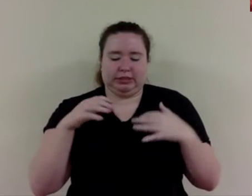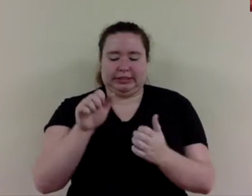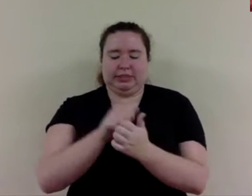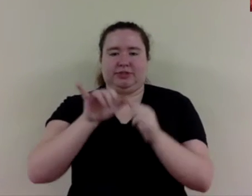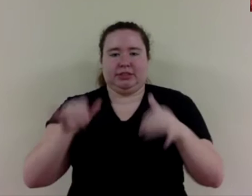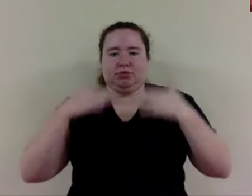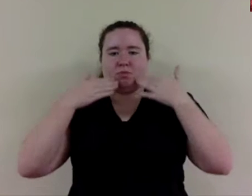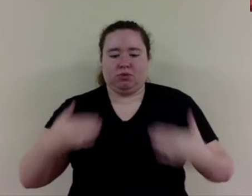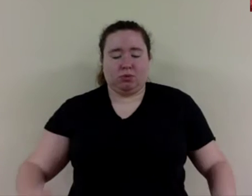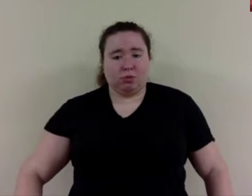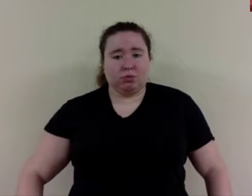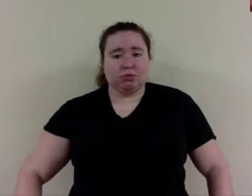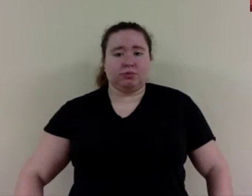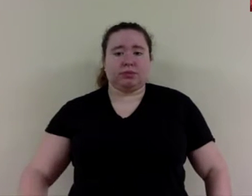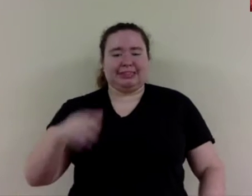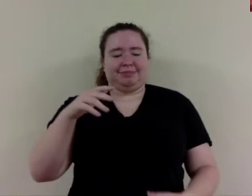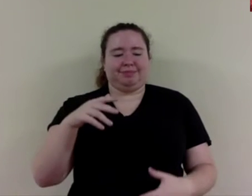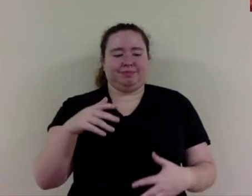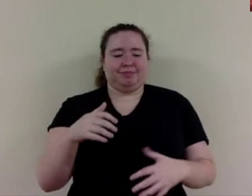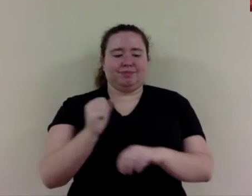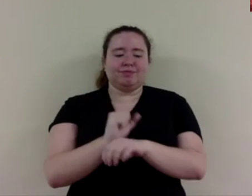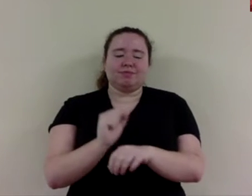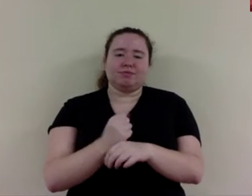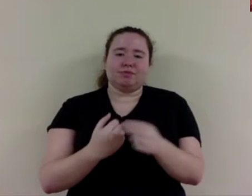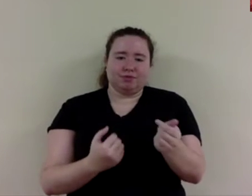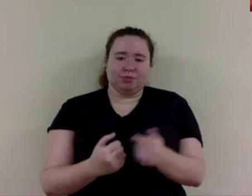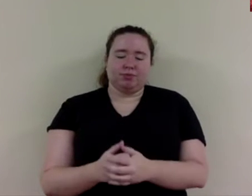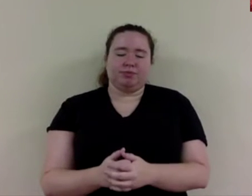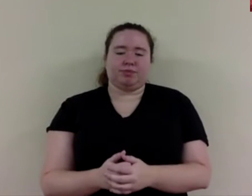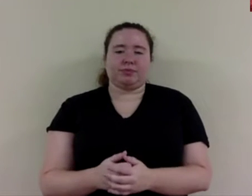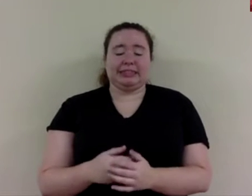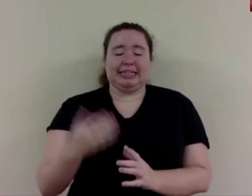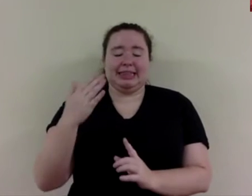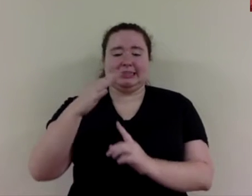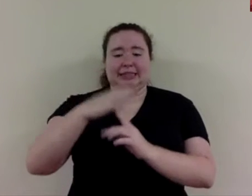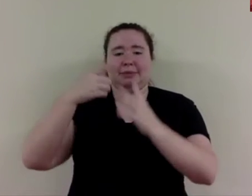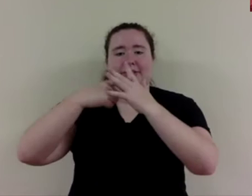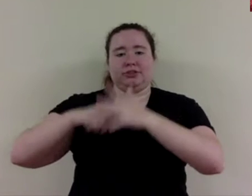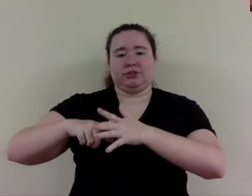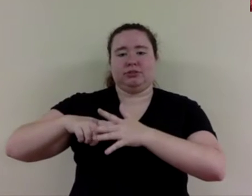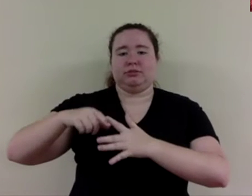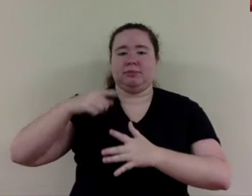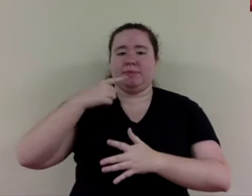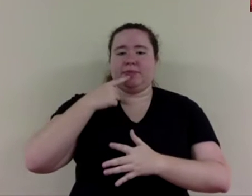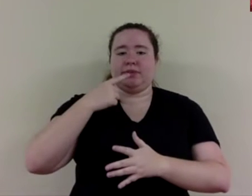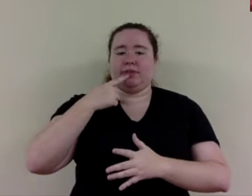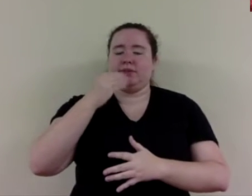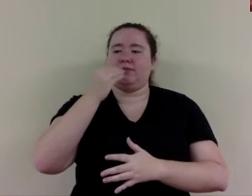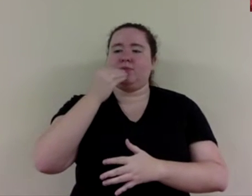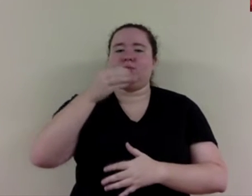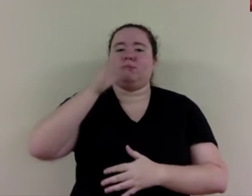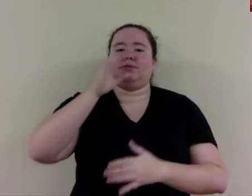carries out three primary functions for us. First of all, at the top end, the digestive system is designed to allow us to take food and